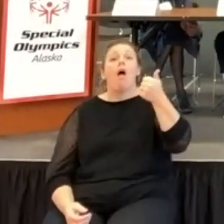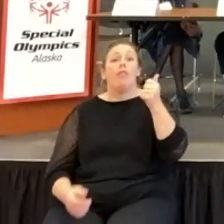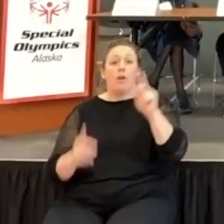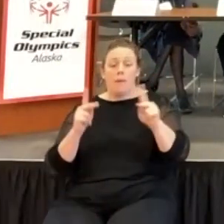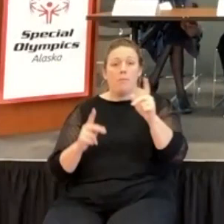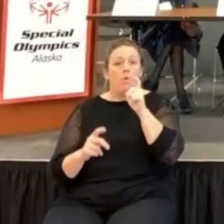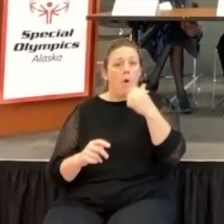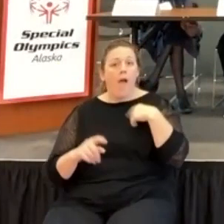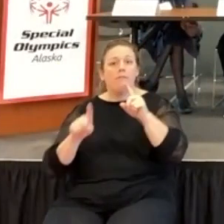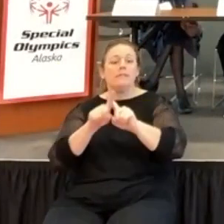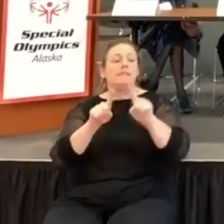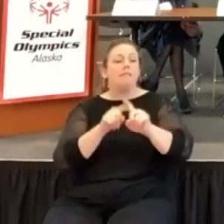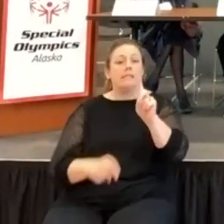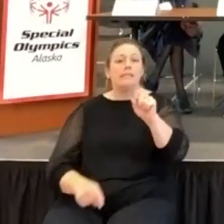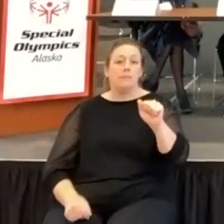disabilities.